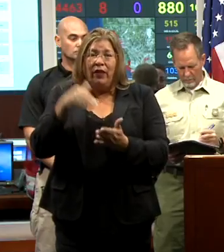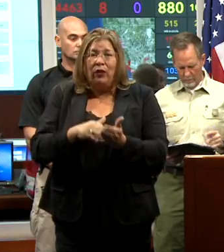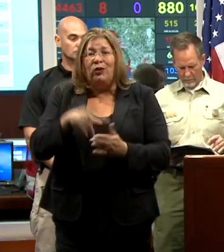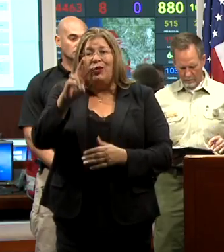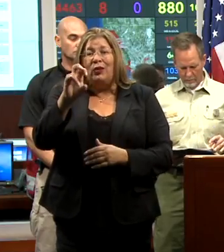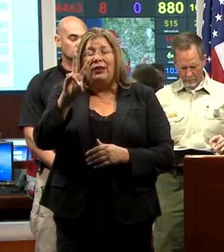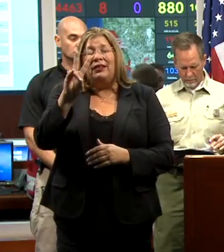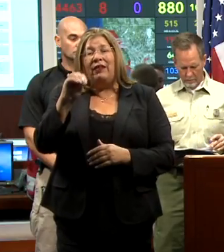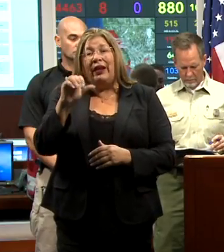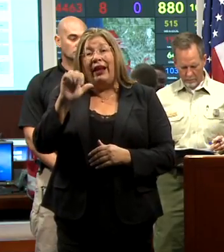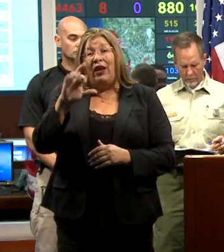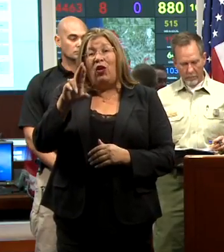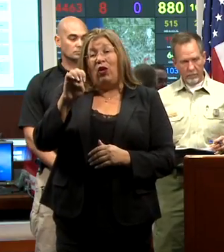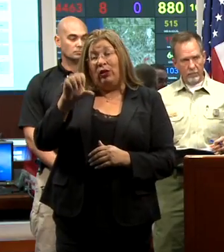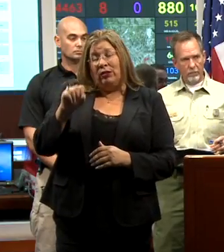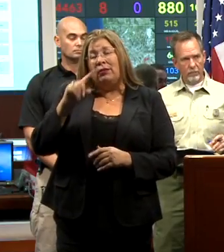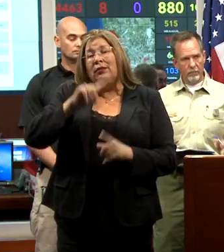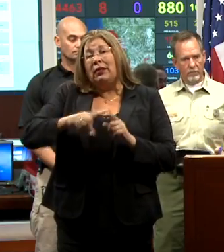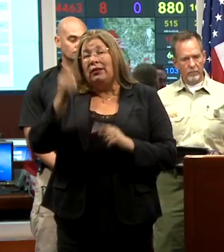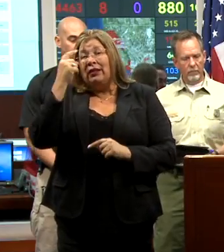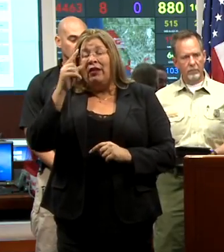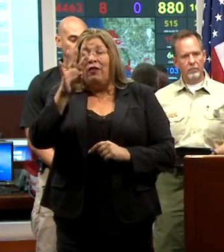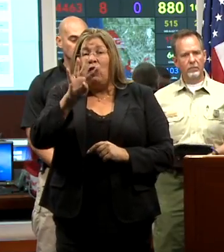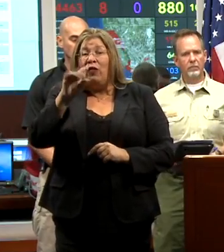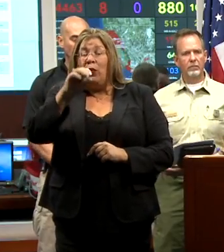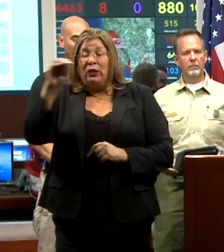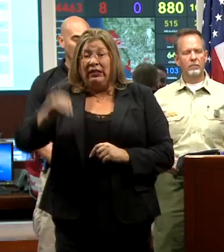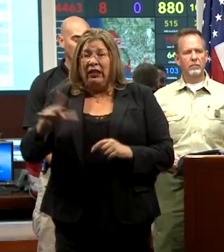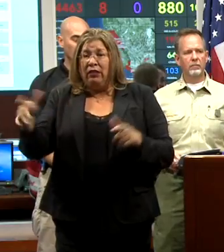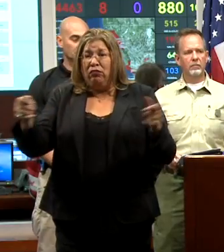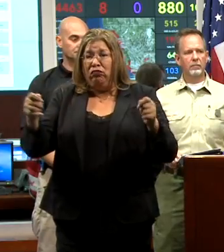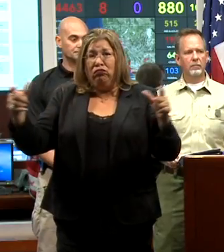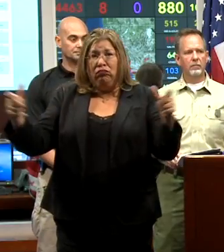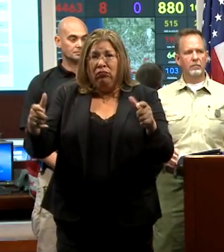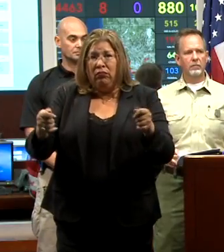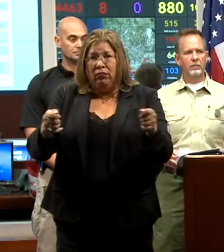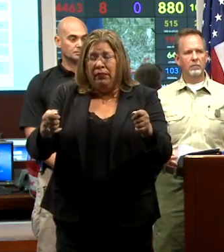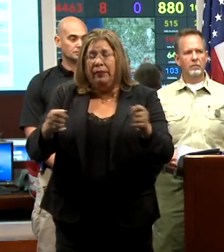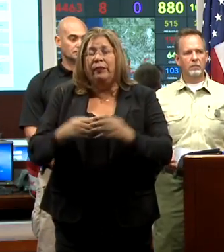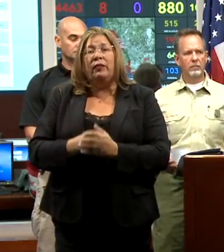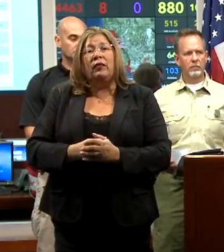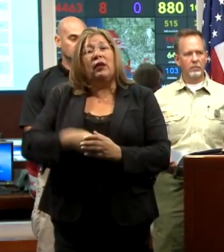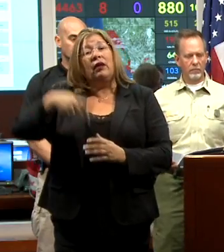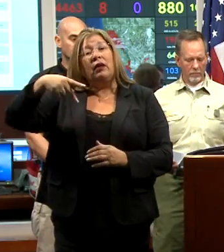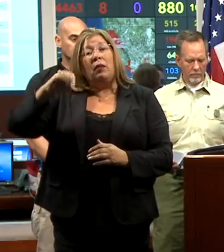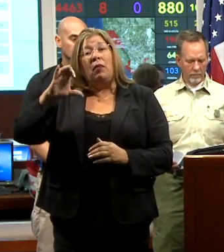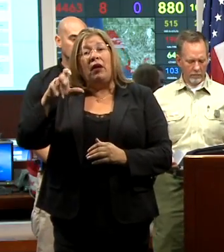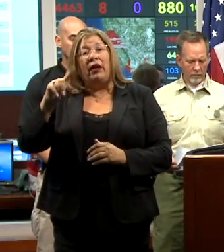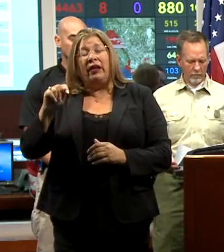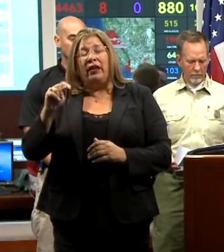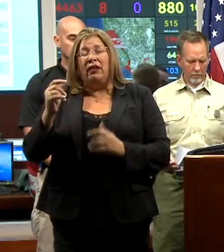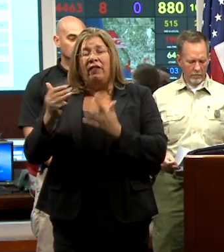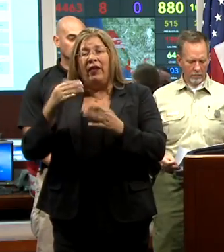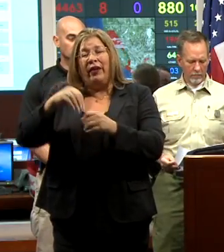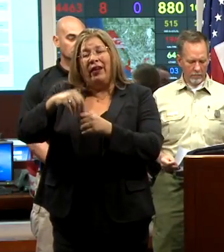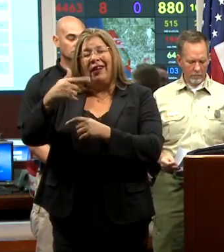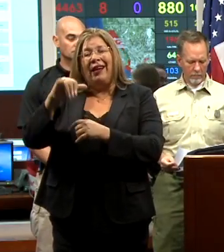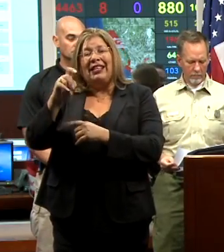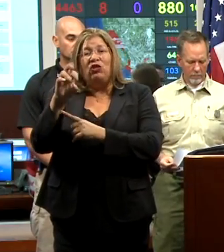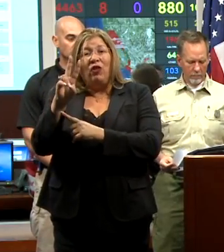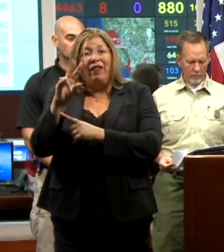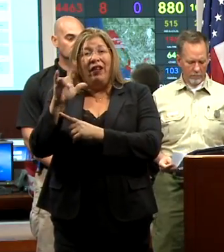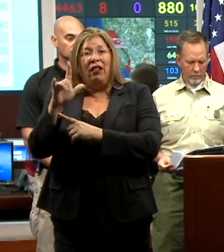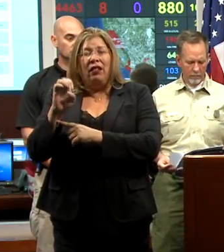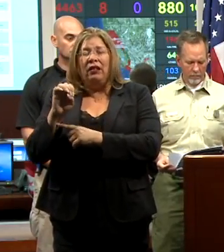35,270 acres, but 44% contained. The pocket fire that's impacting the community of Geyserville